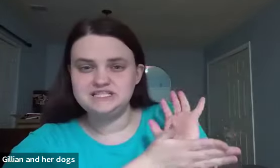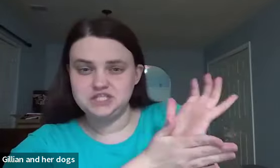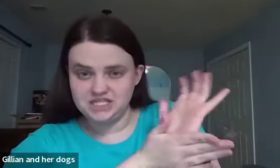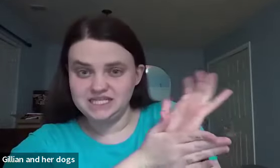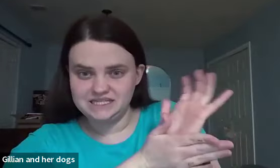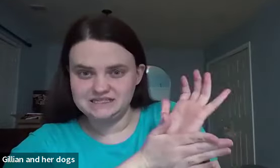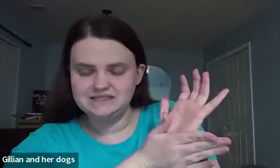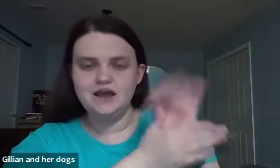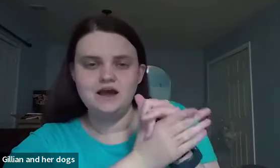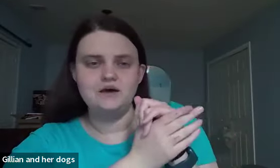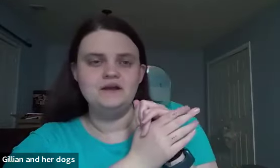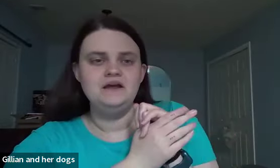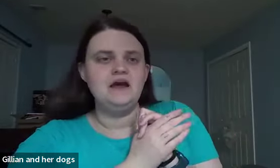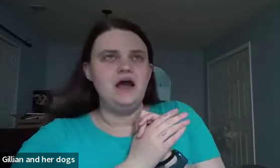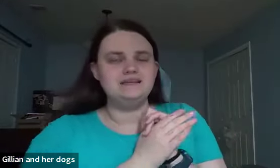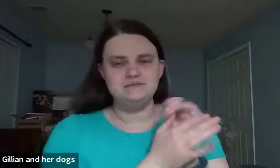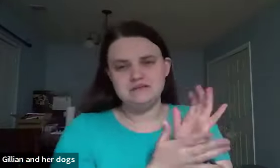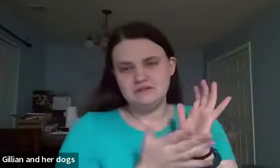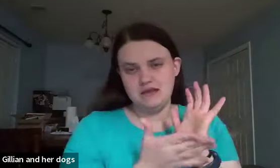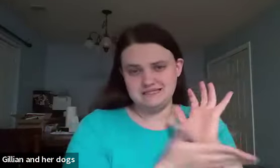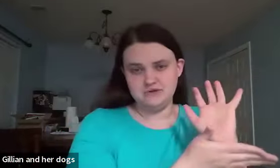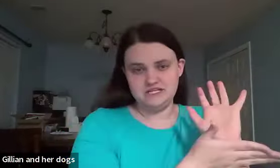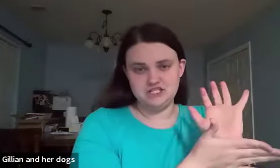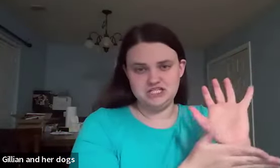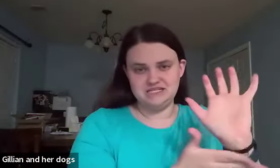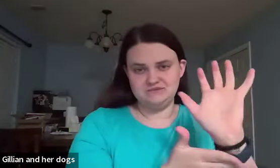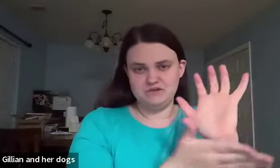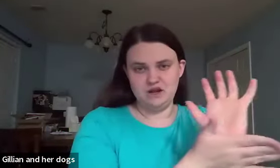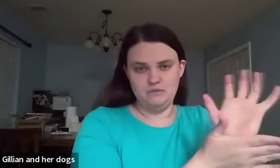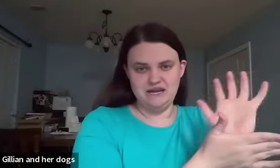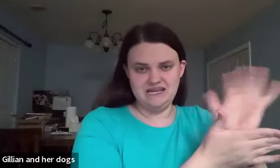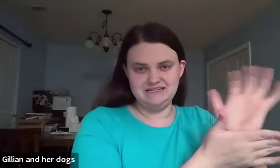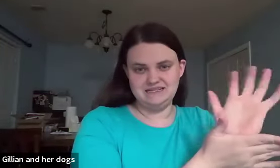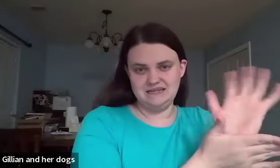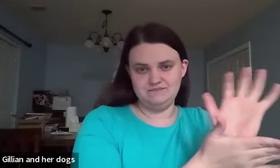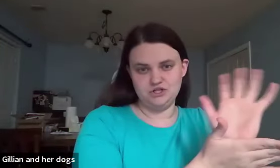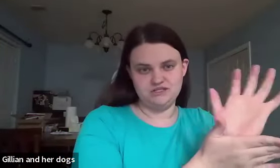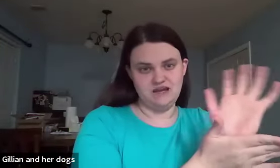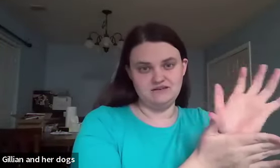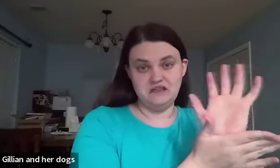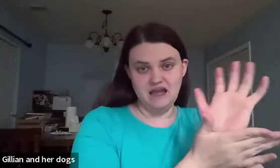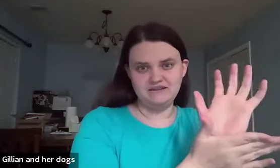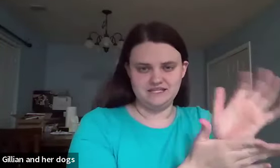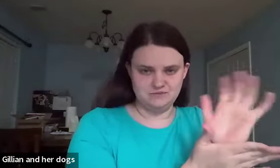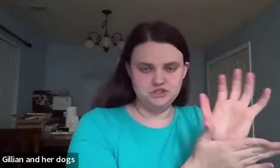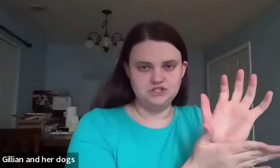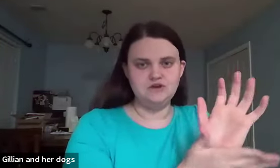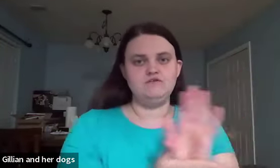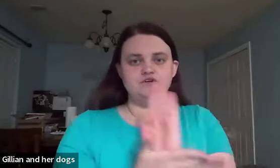to cheese. I typically the way I separate it is cheese is more that open hand and pushed kind of flat, like it's smushed,